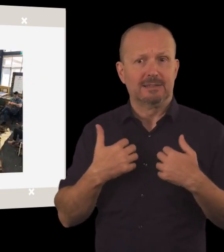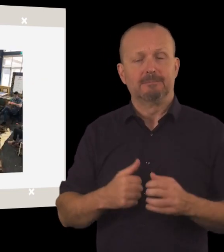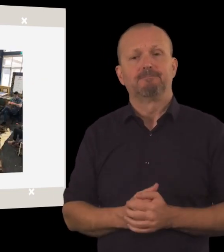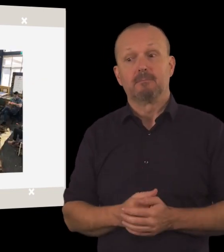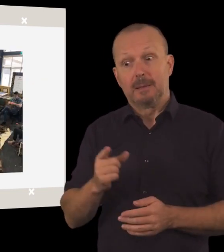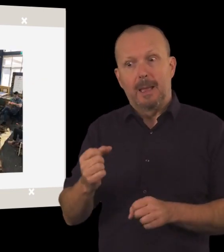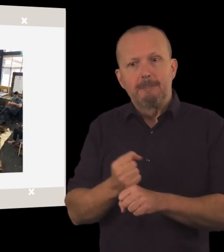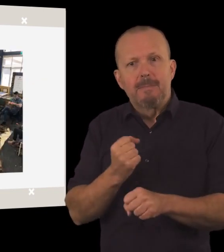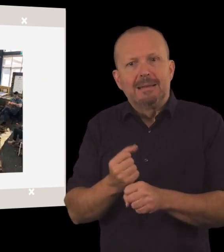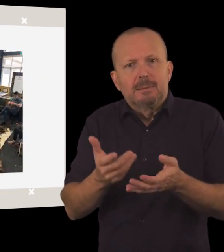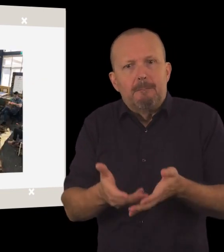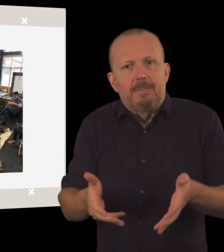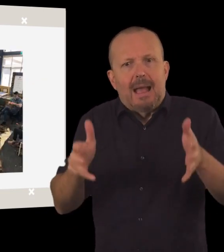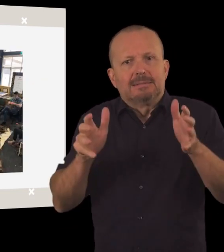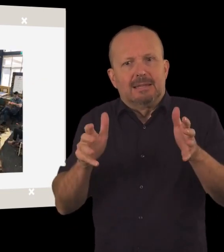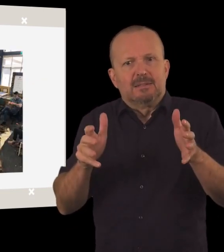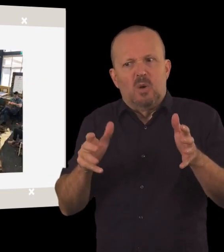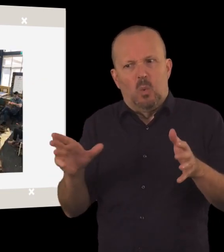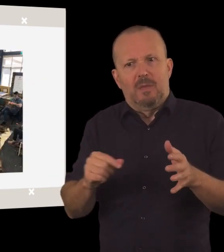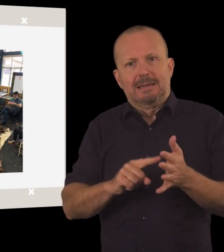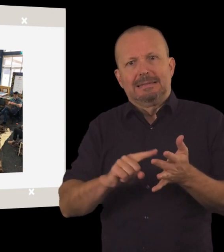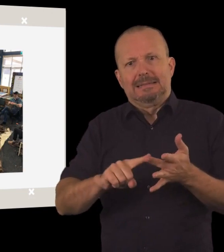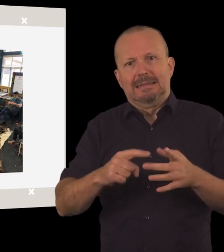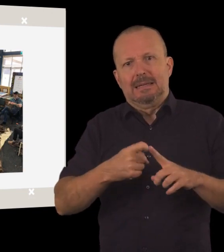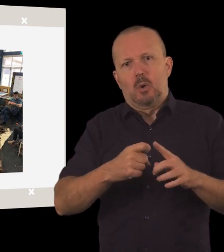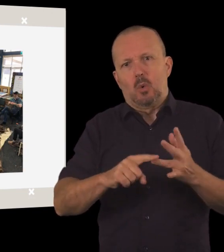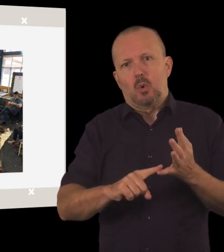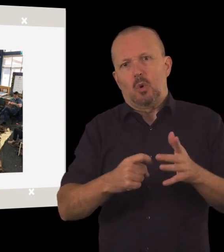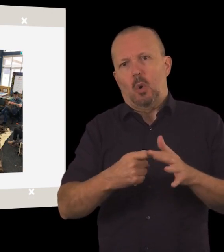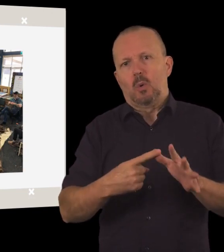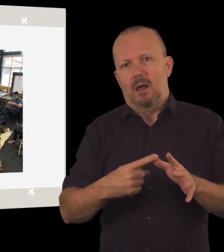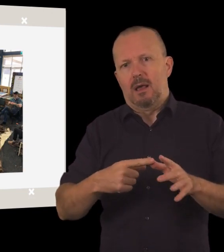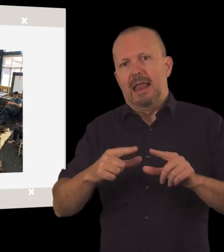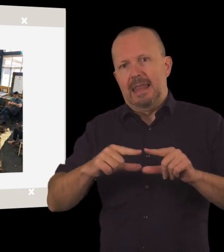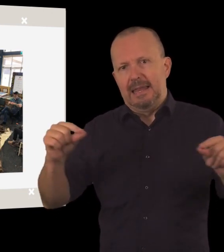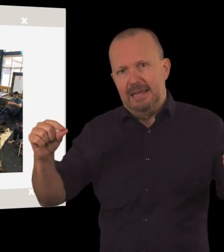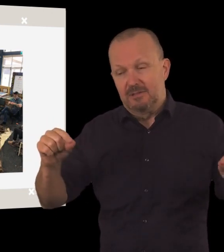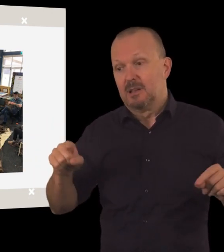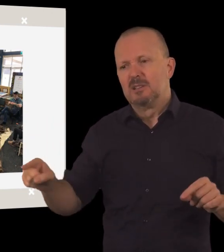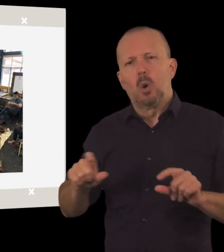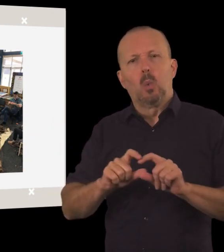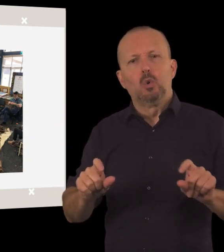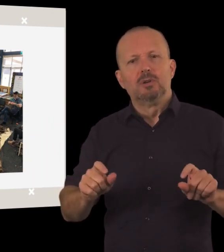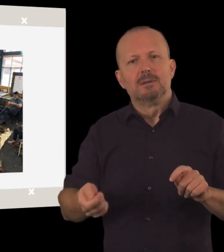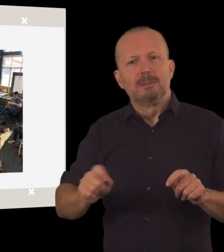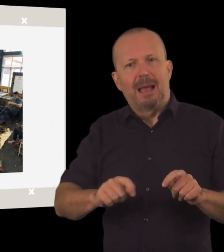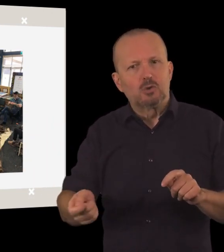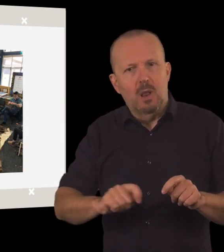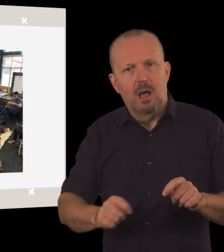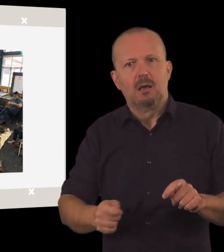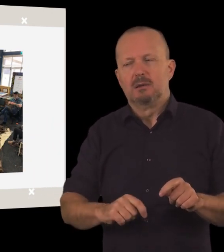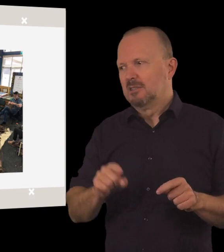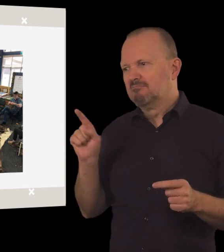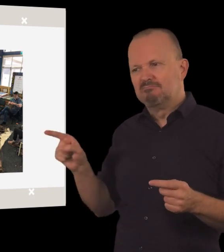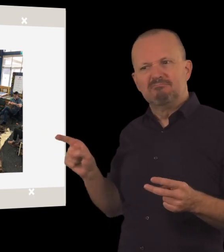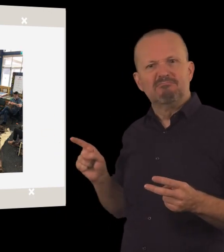These creative moments are so special as we benefit from them, as do our artists. We learn new skills together, and it adds so much